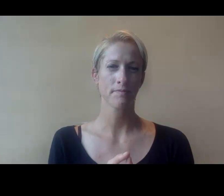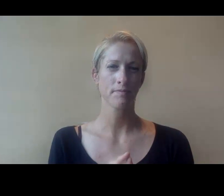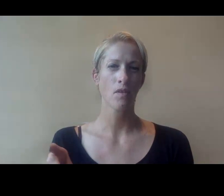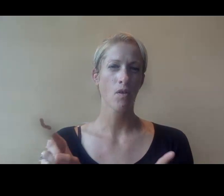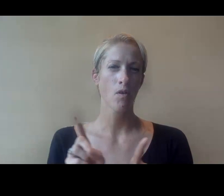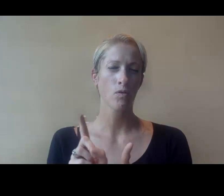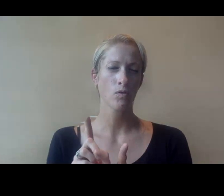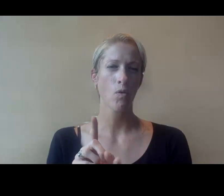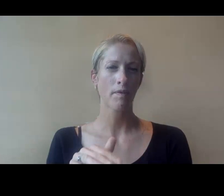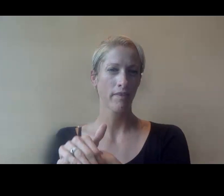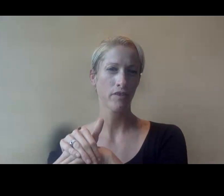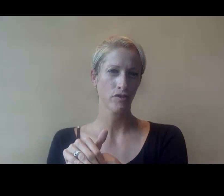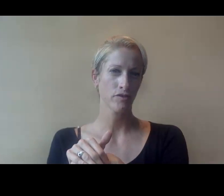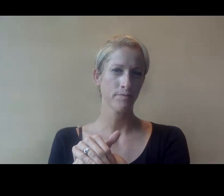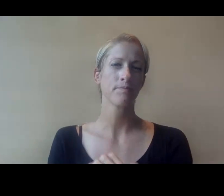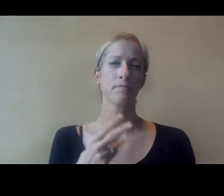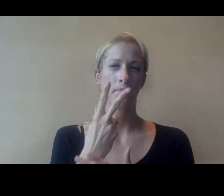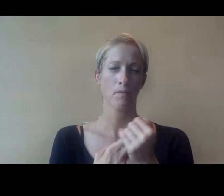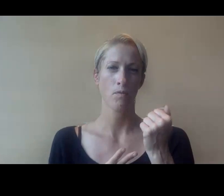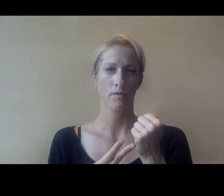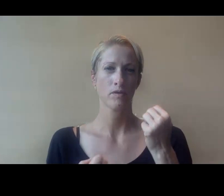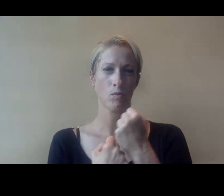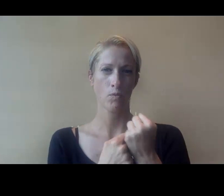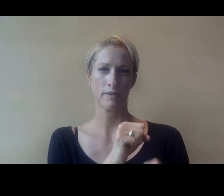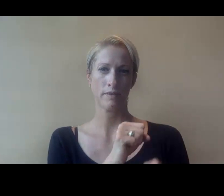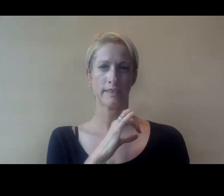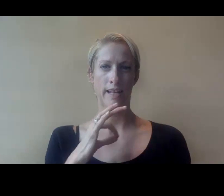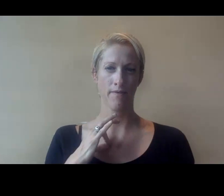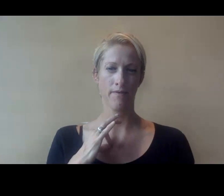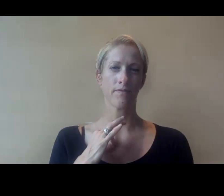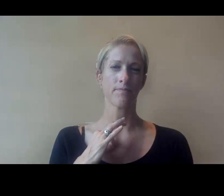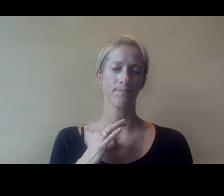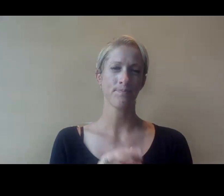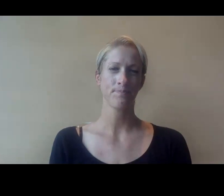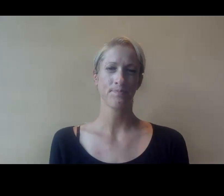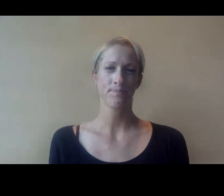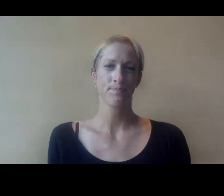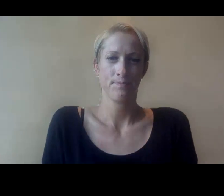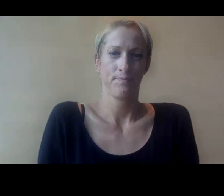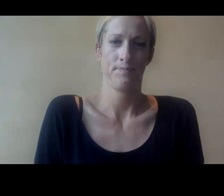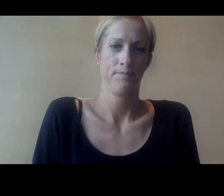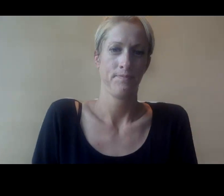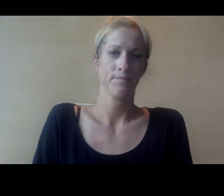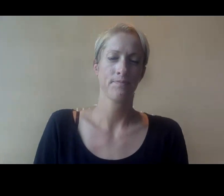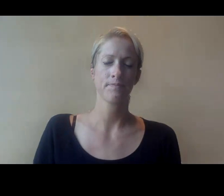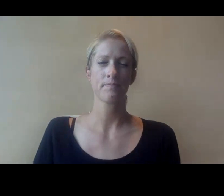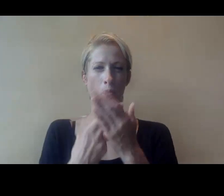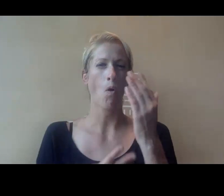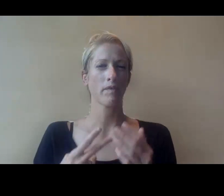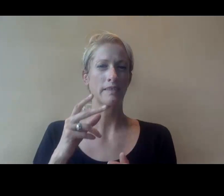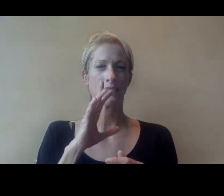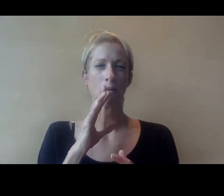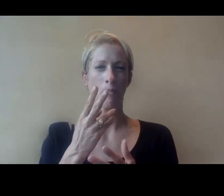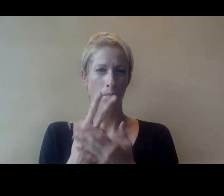speak English, so a lot of our literature and our support staff also are bilingual. So that's kind of how we're reaching out. We're continuously